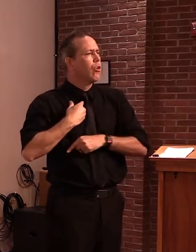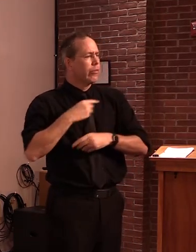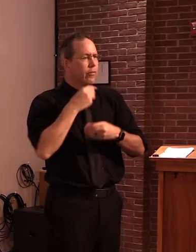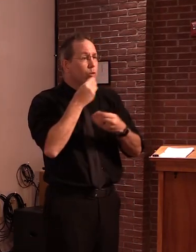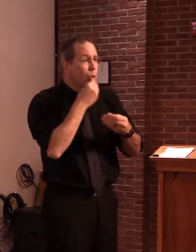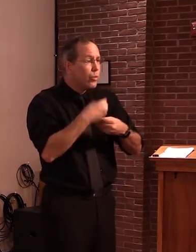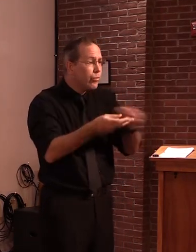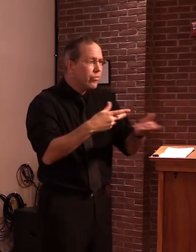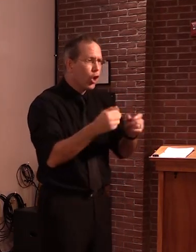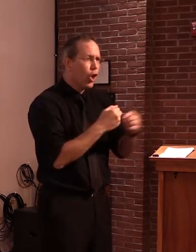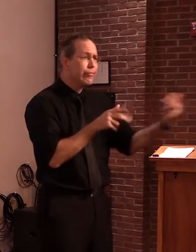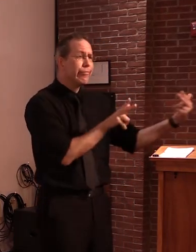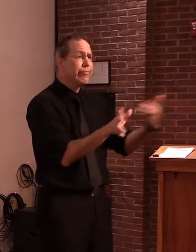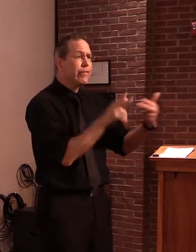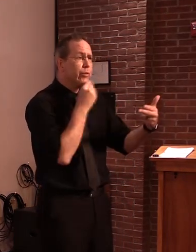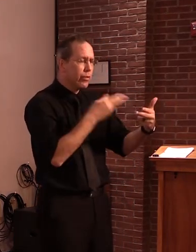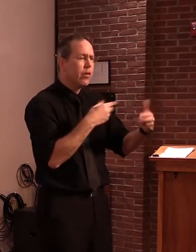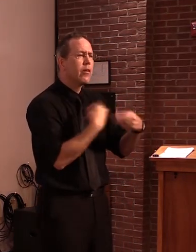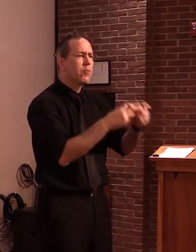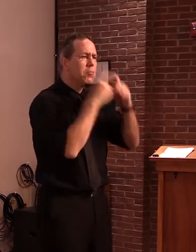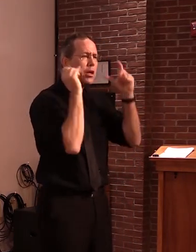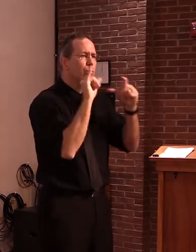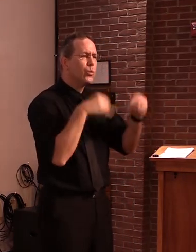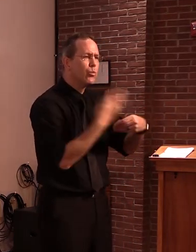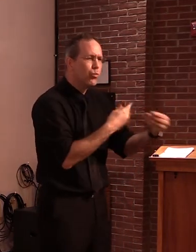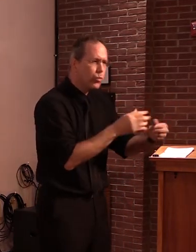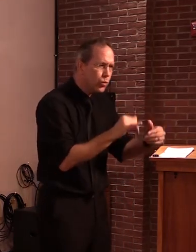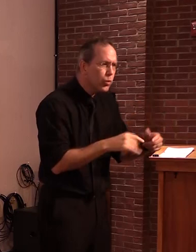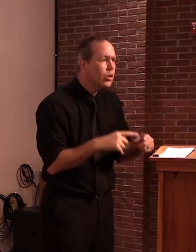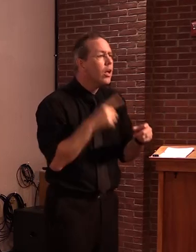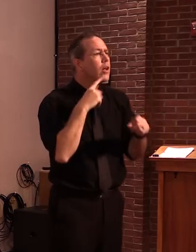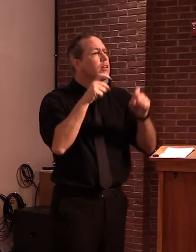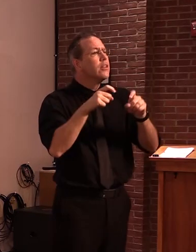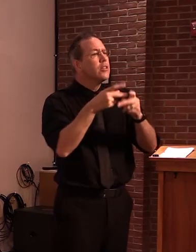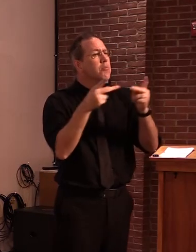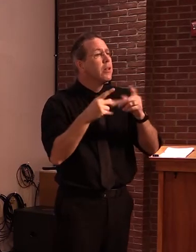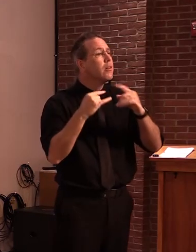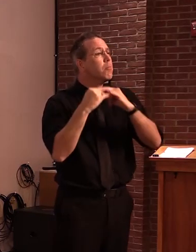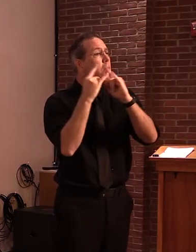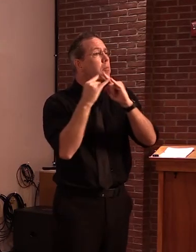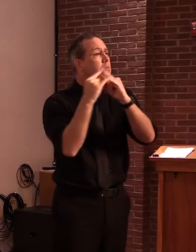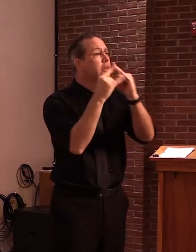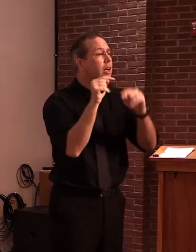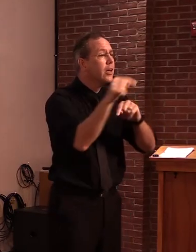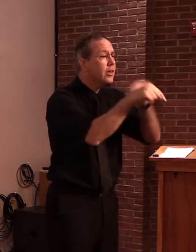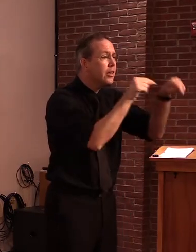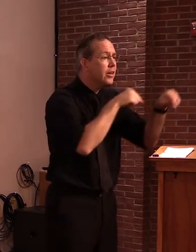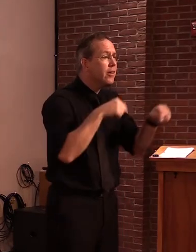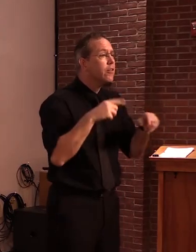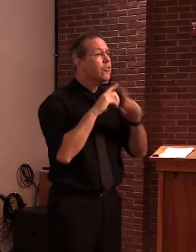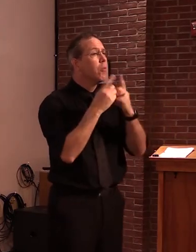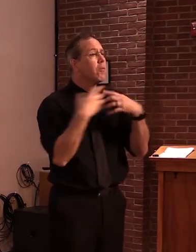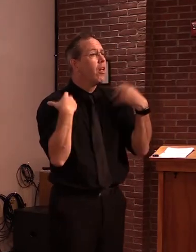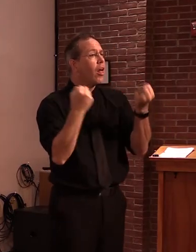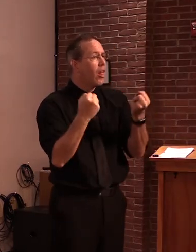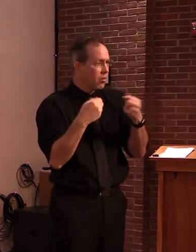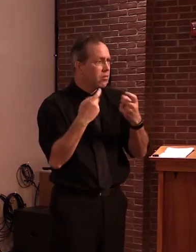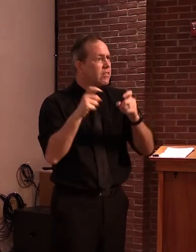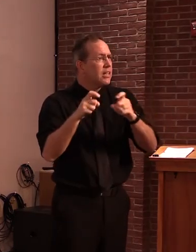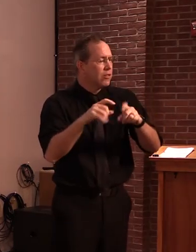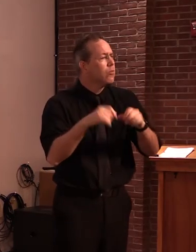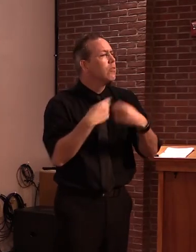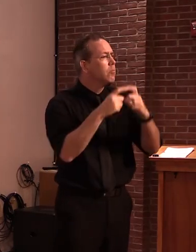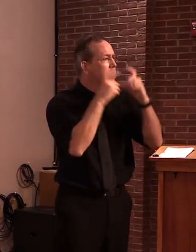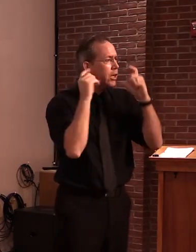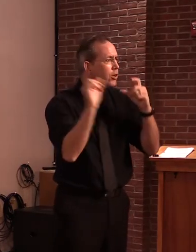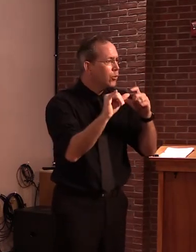have. VDH will be doing it at the pop-ups. And I also want to say there's going to be pamphlets that talk about